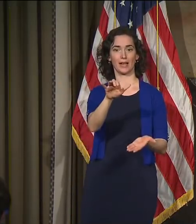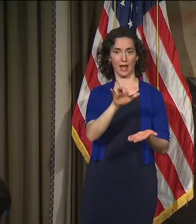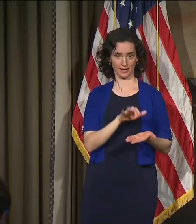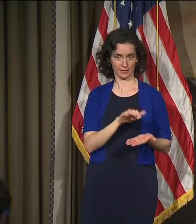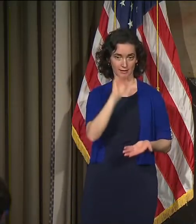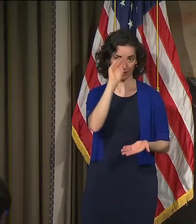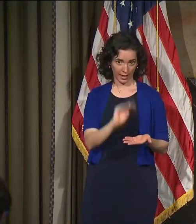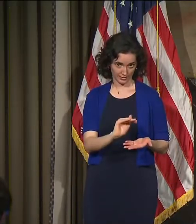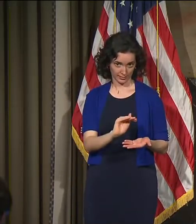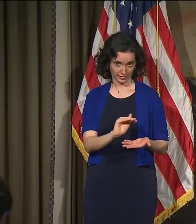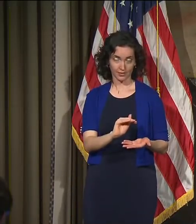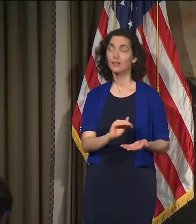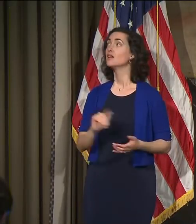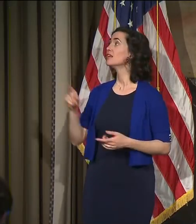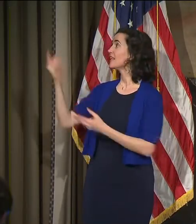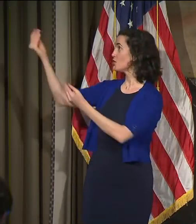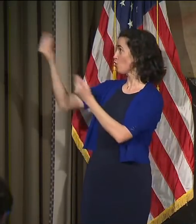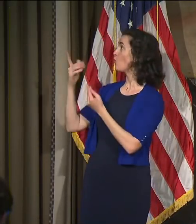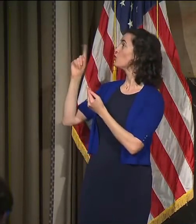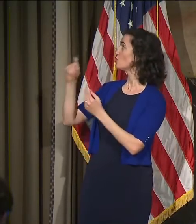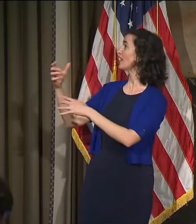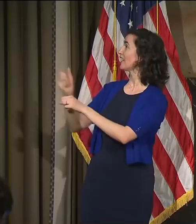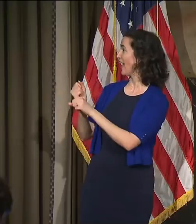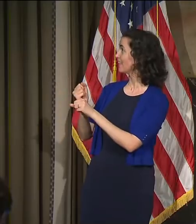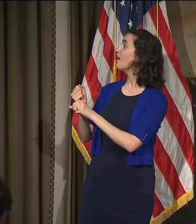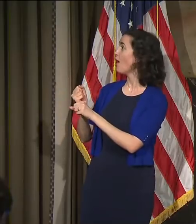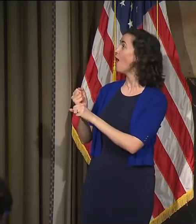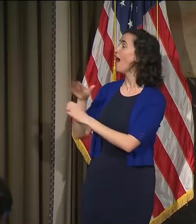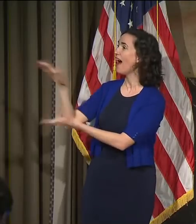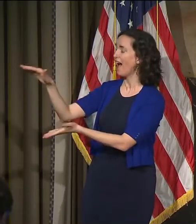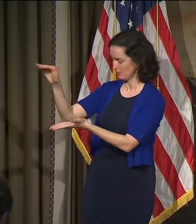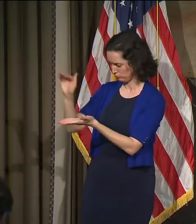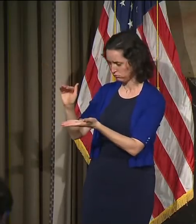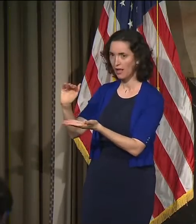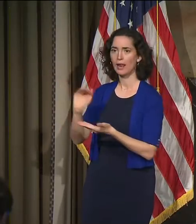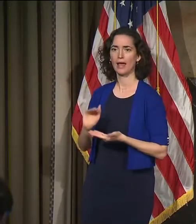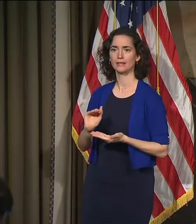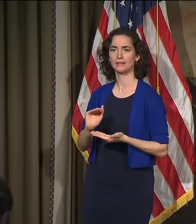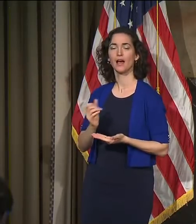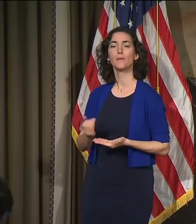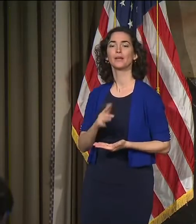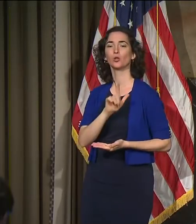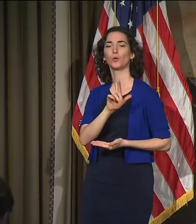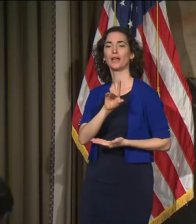told to expect initially. So we got